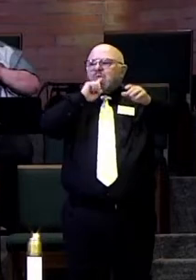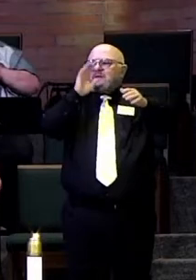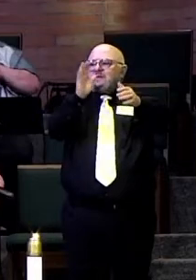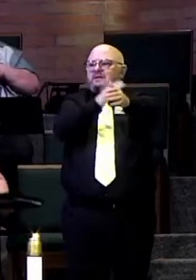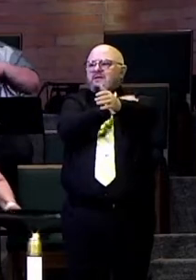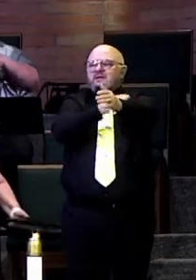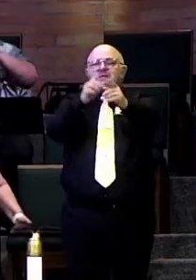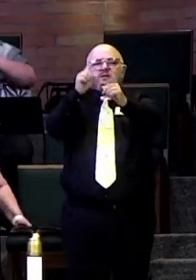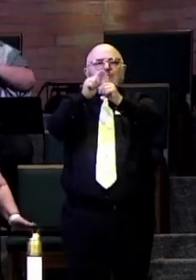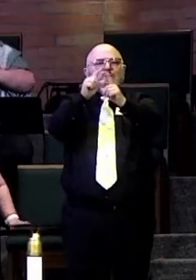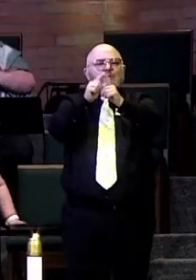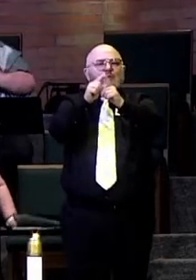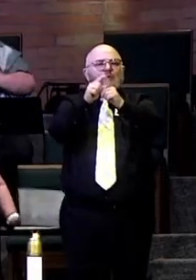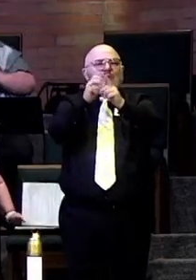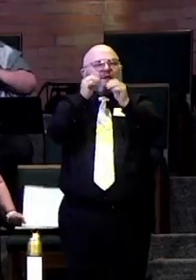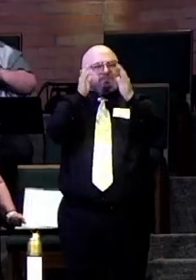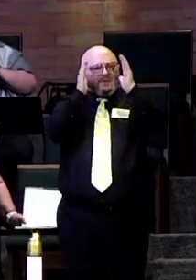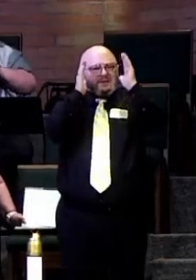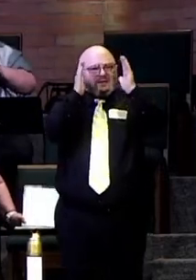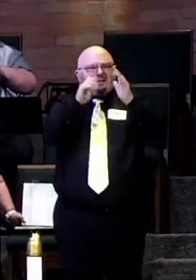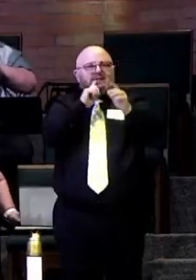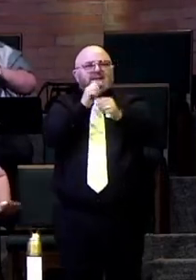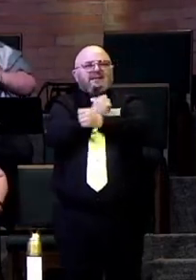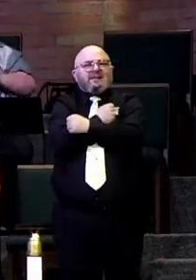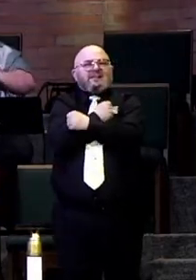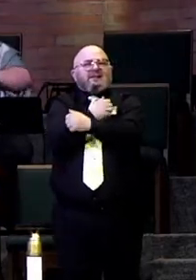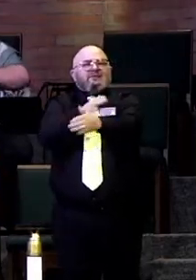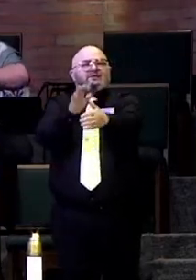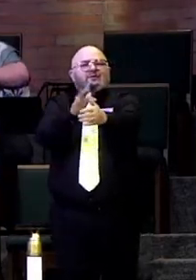and pay attention. It's a love song. All right, here we go.